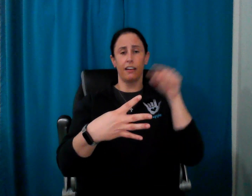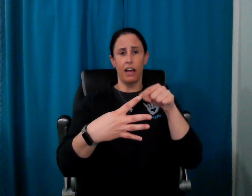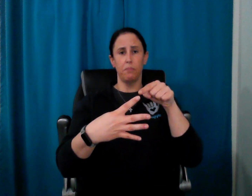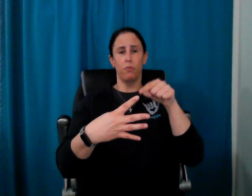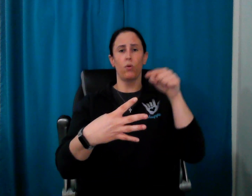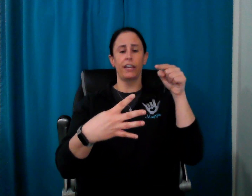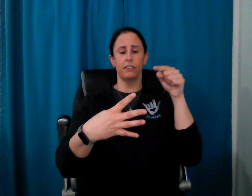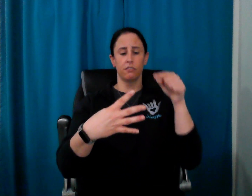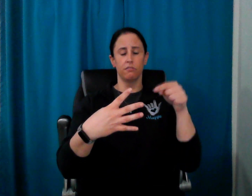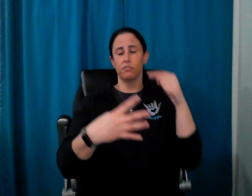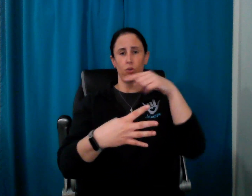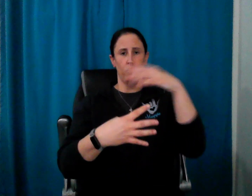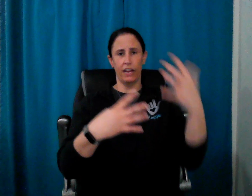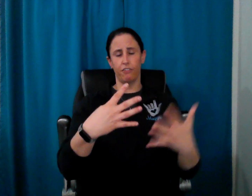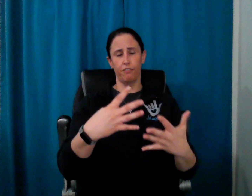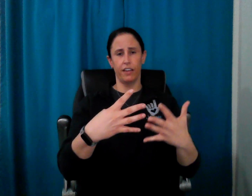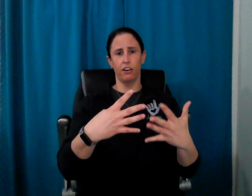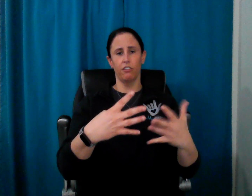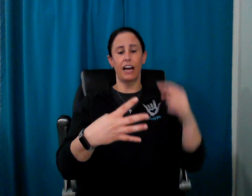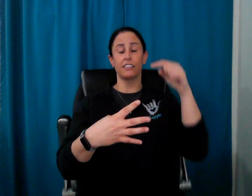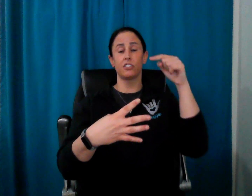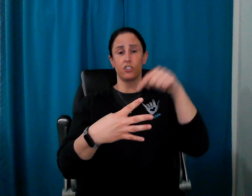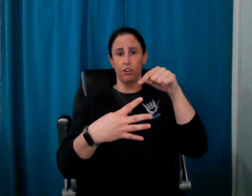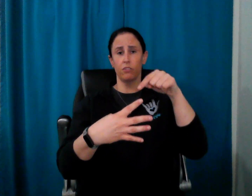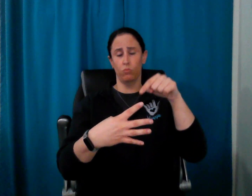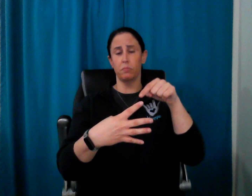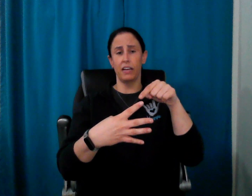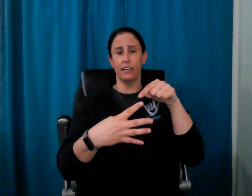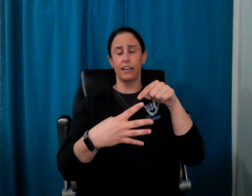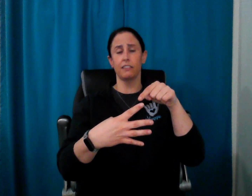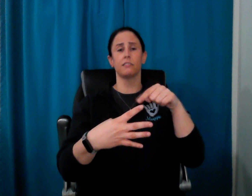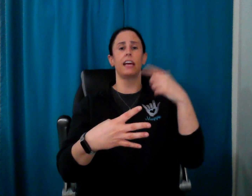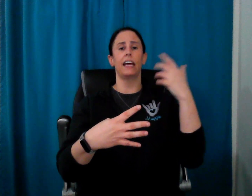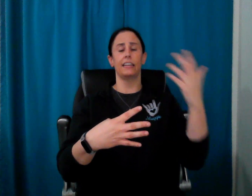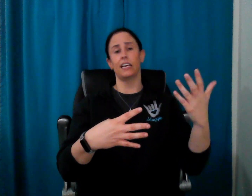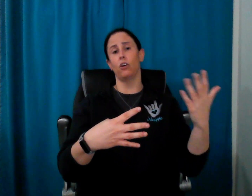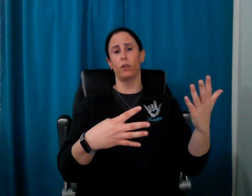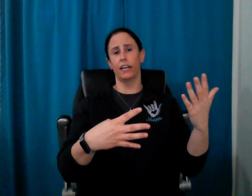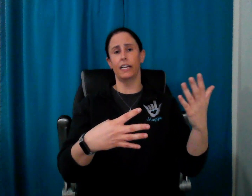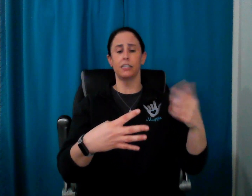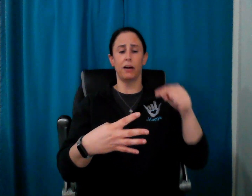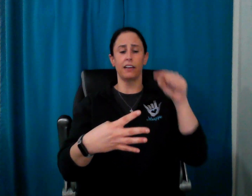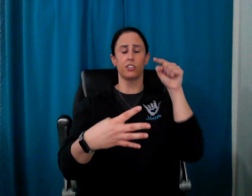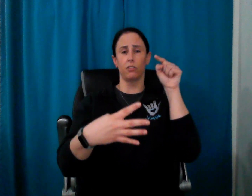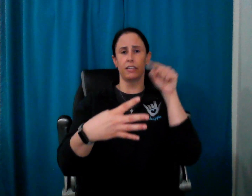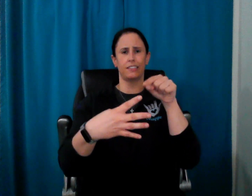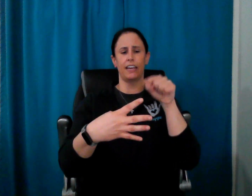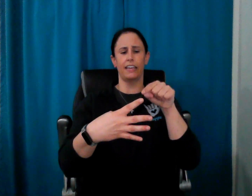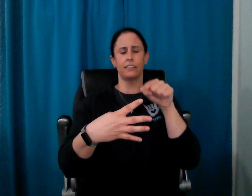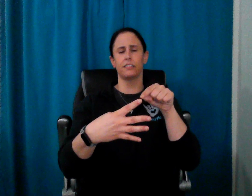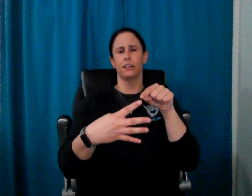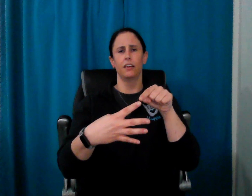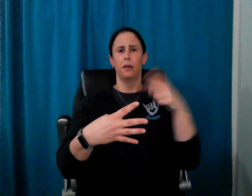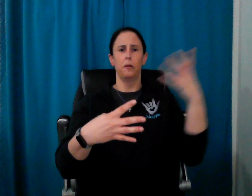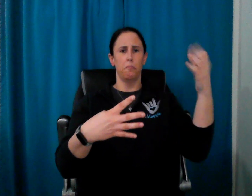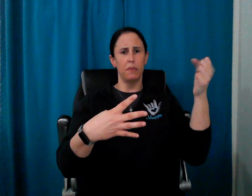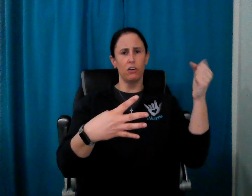I point to whatever finger. I start with my index and I tell what I need to buy. So let's say it's milk,